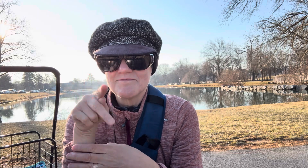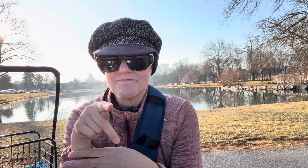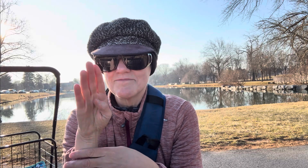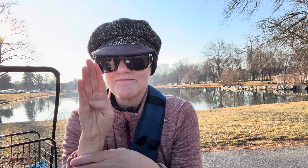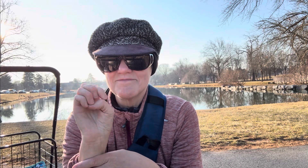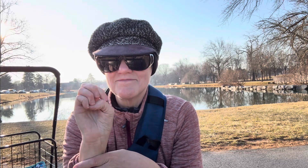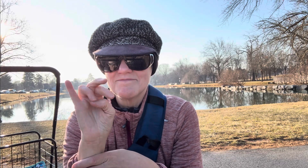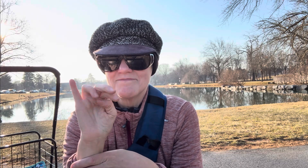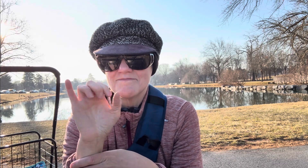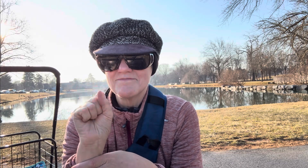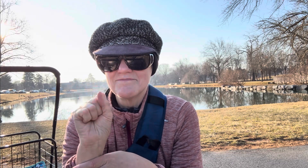of blueberries.